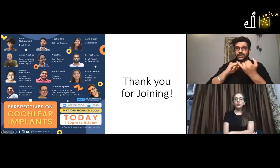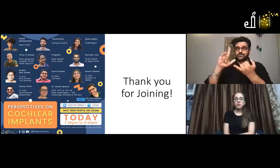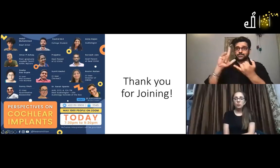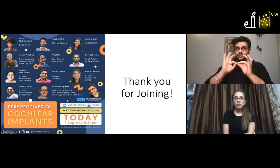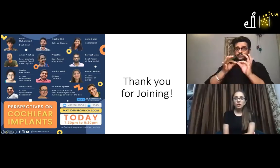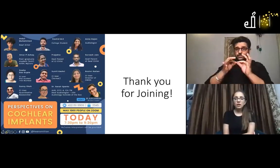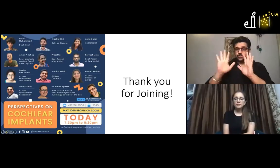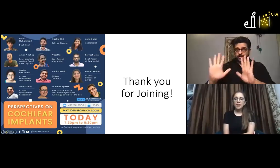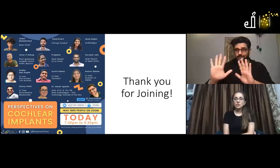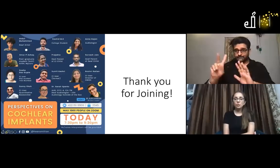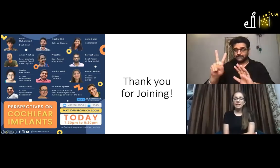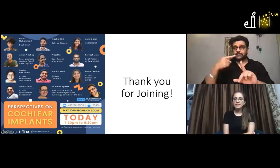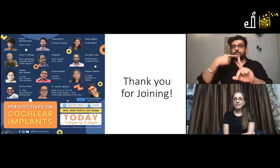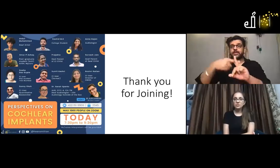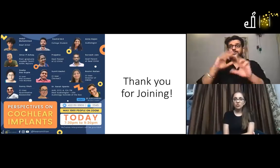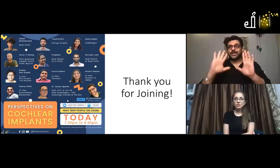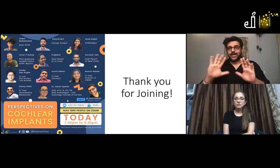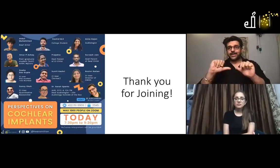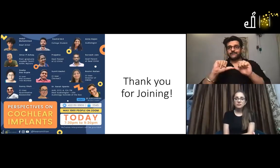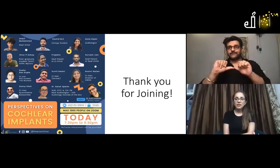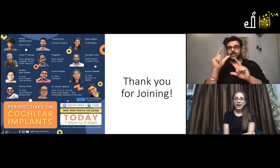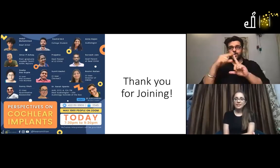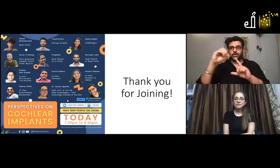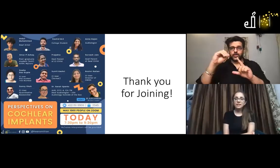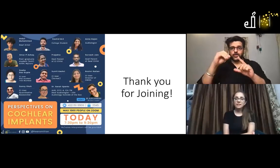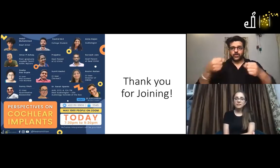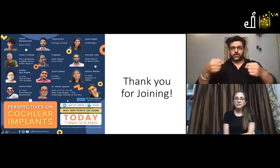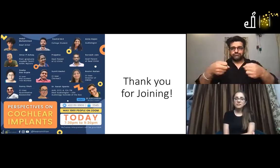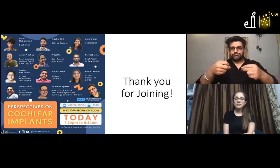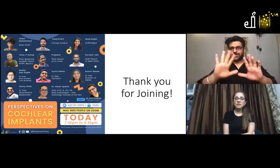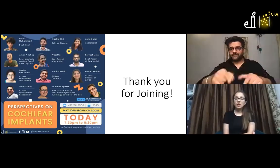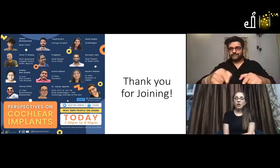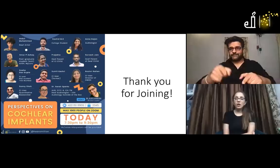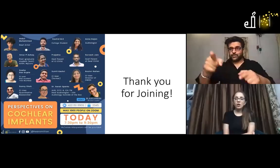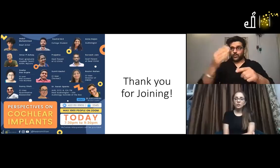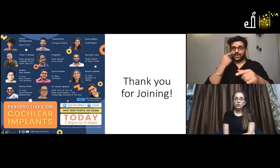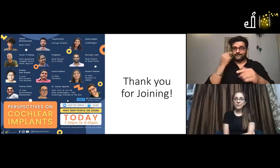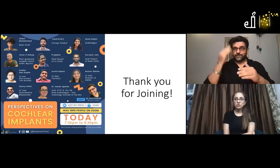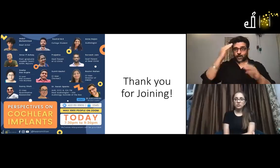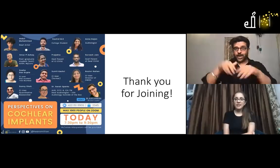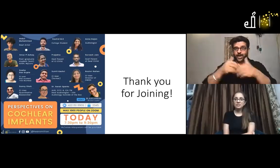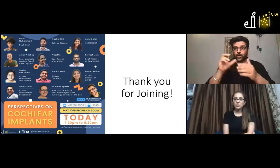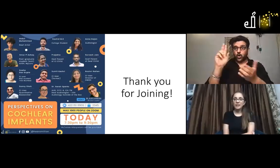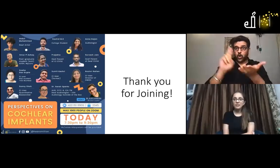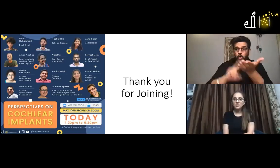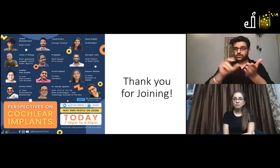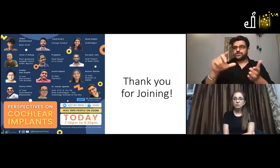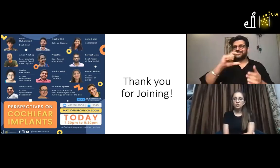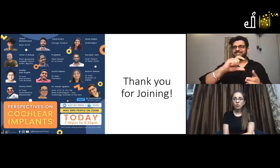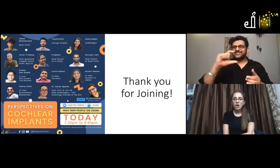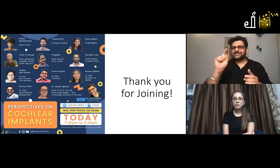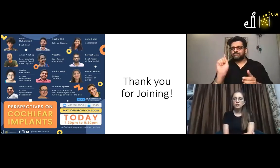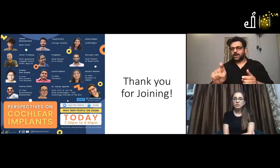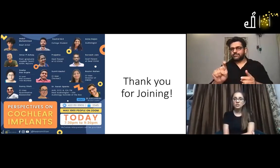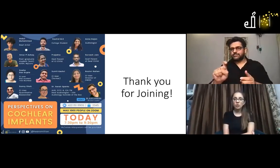You all know there are two ISL interpreters and there is auto captioning as well. If you